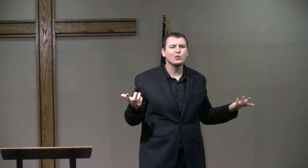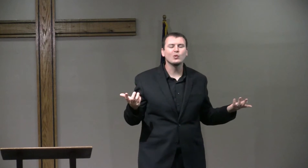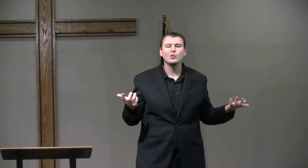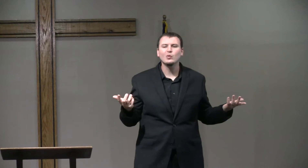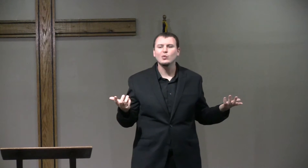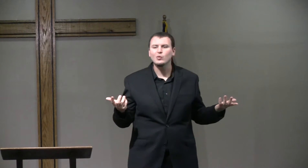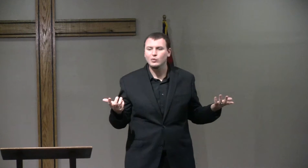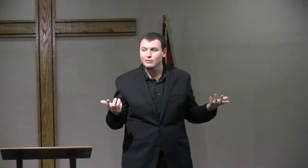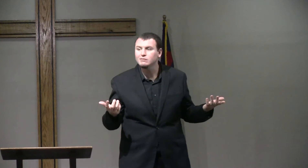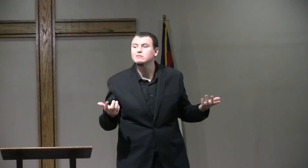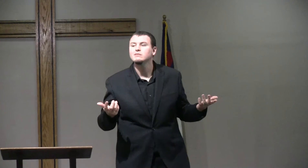So what do?